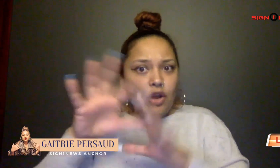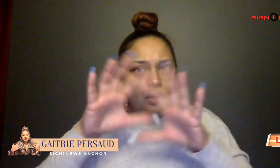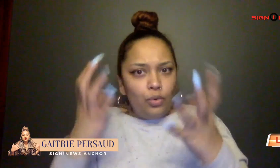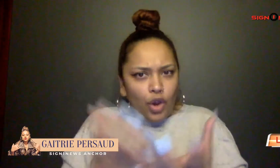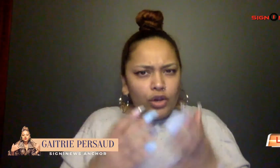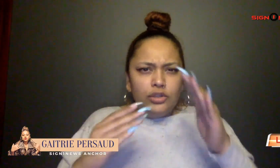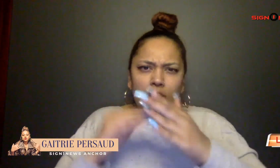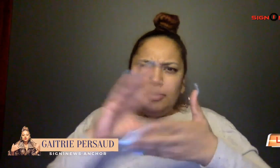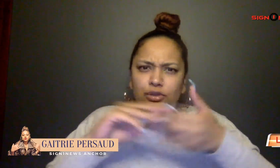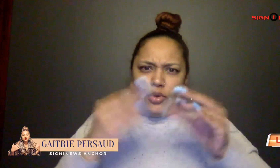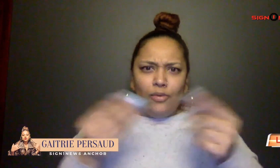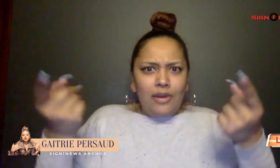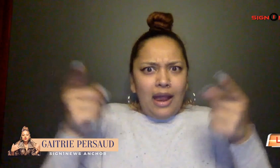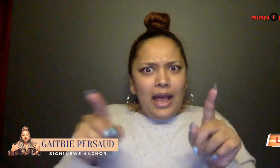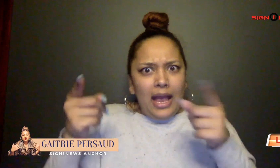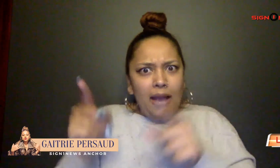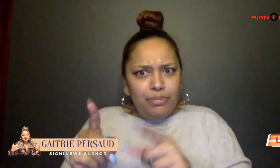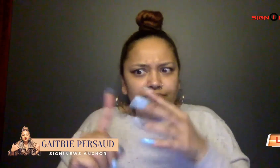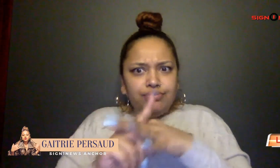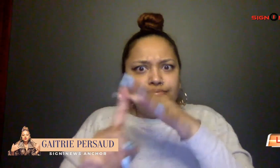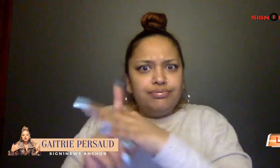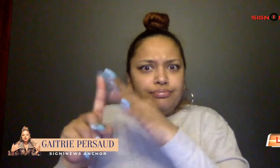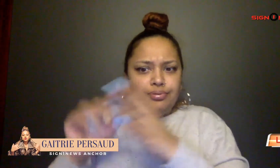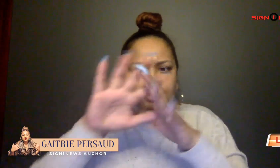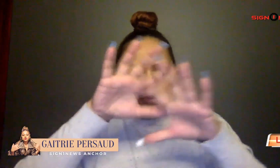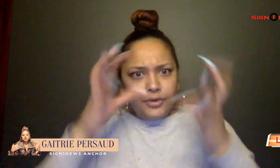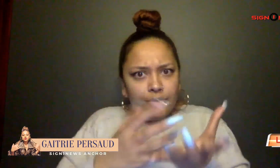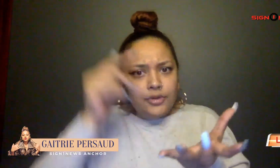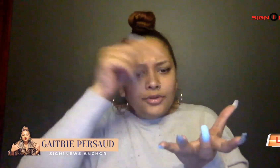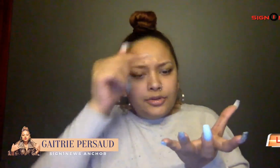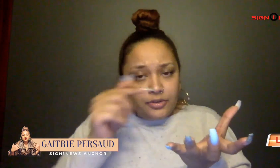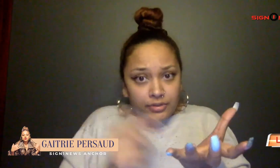here's a quick look at the top trending stories making headlines today